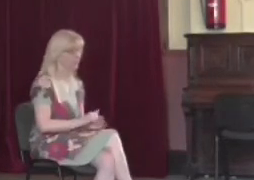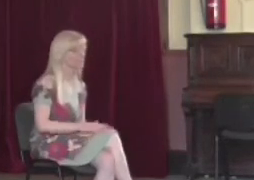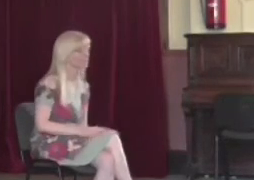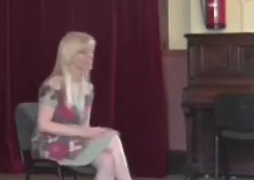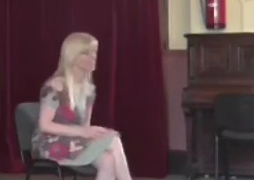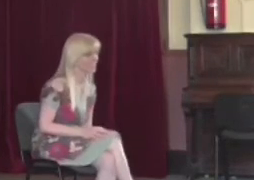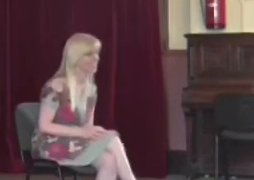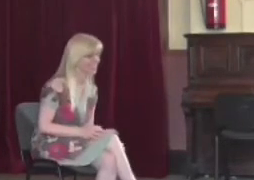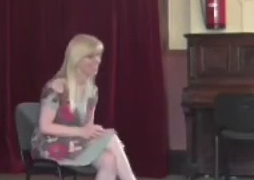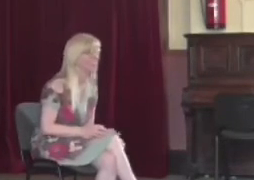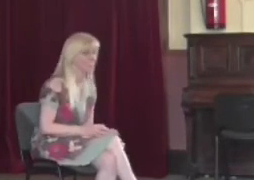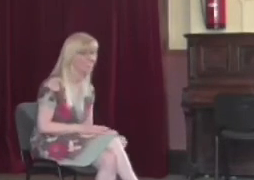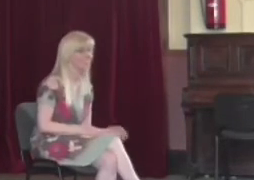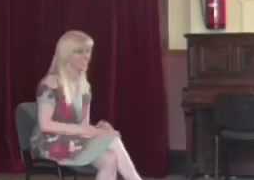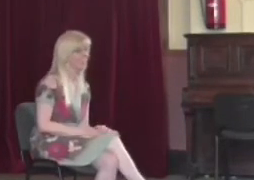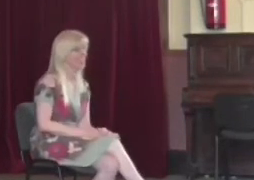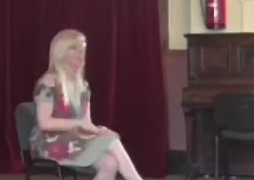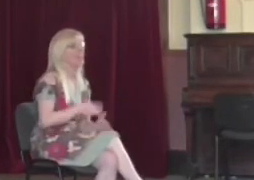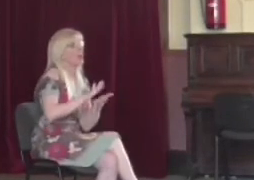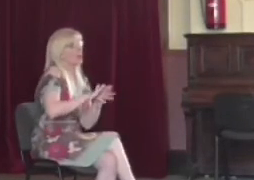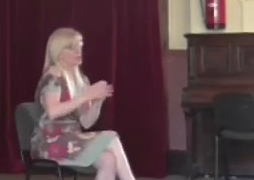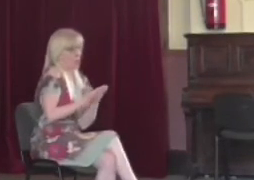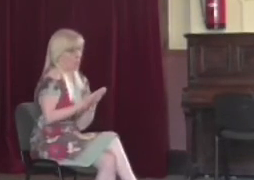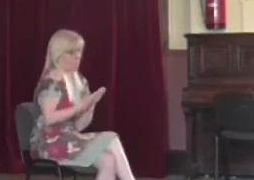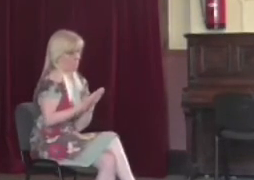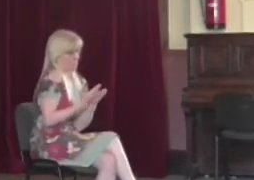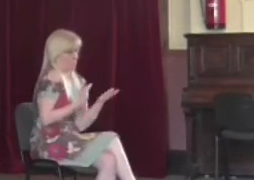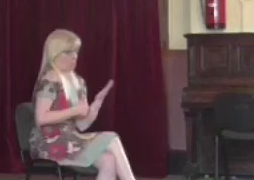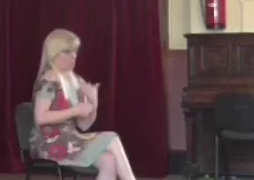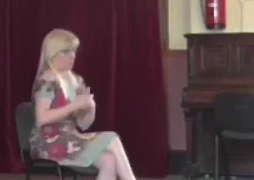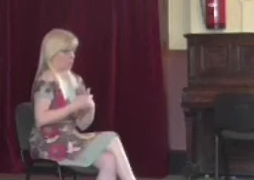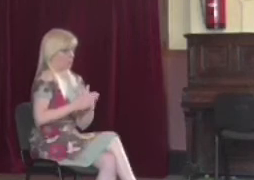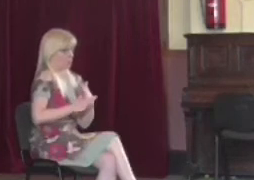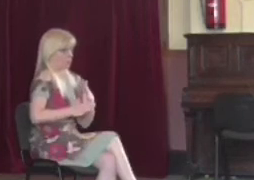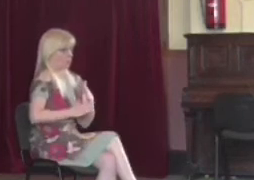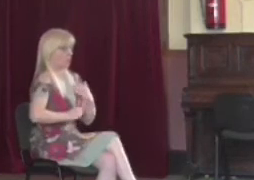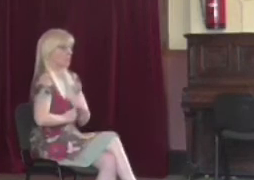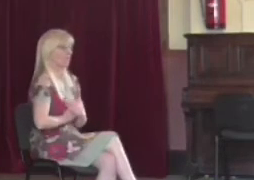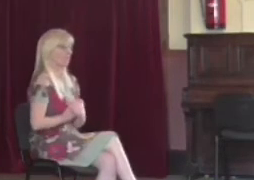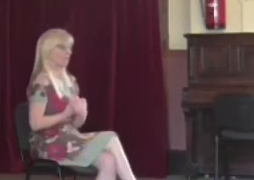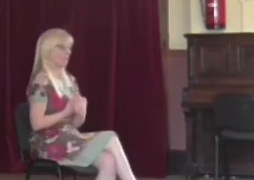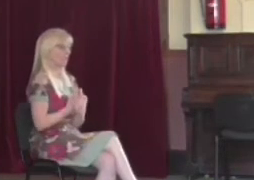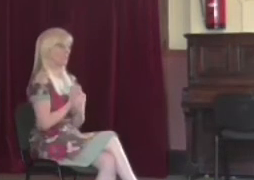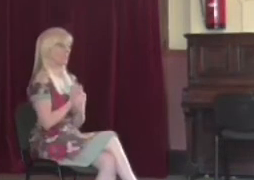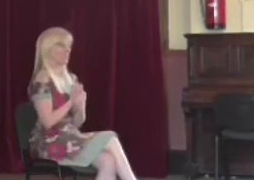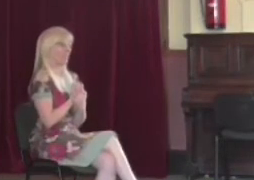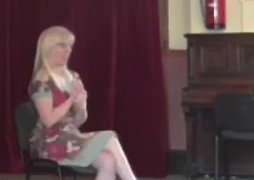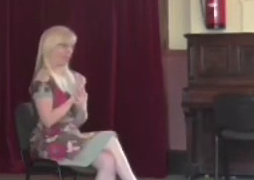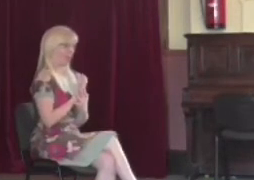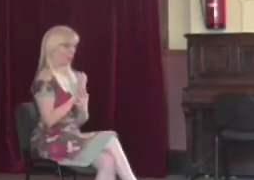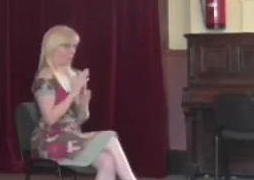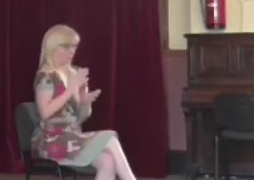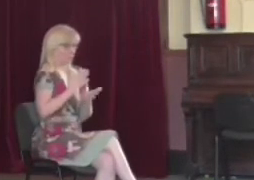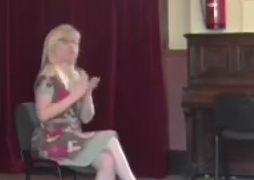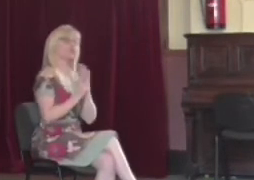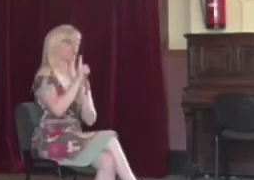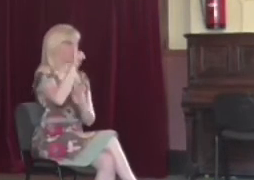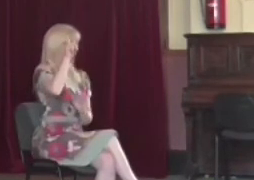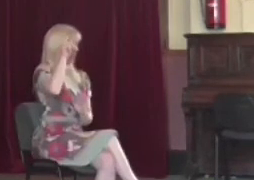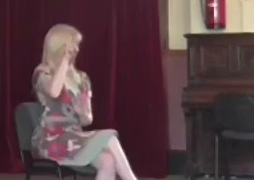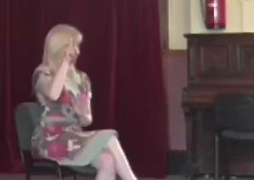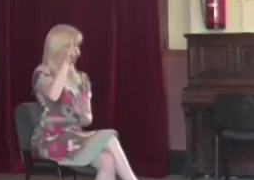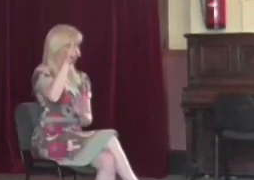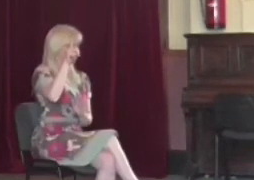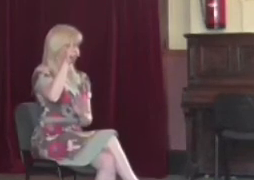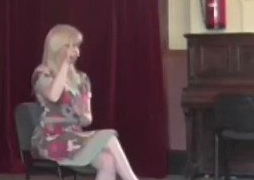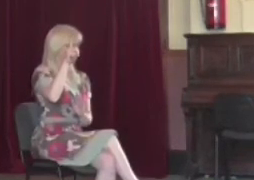worthwhile. If this church exists simply for Christine, just to get a bit of confidence and go into the next place or the next